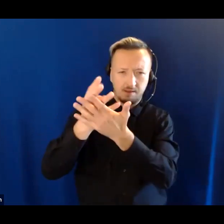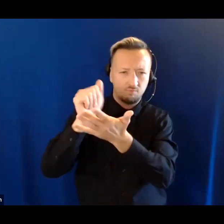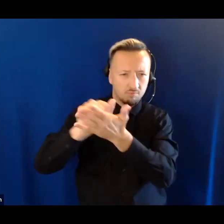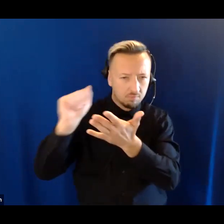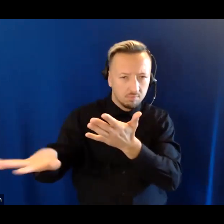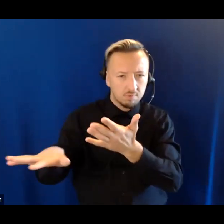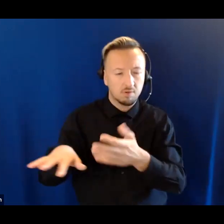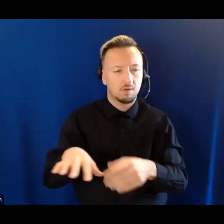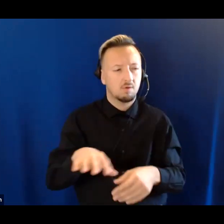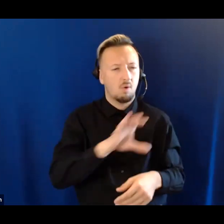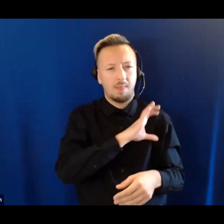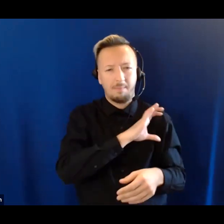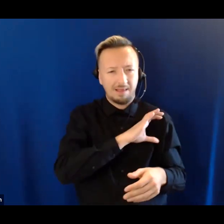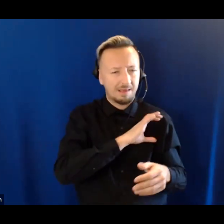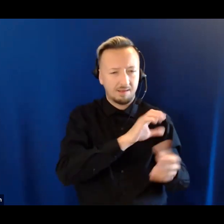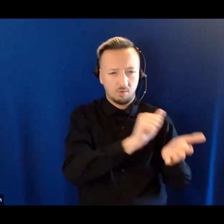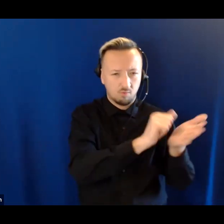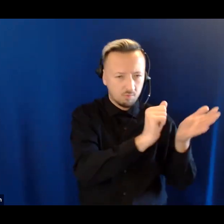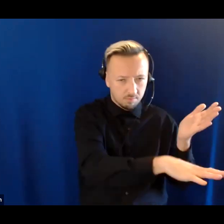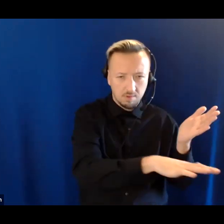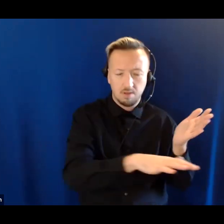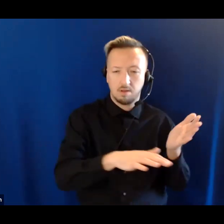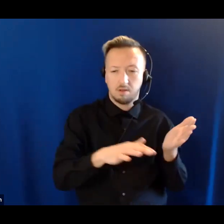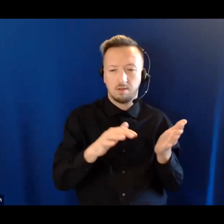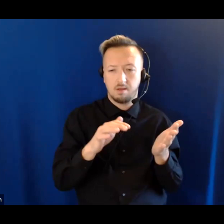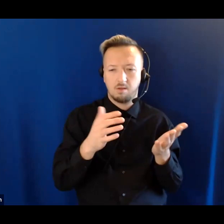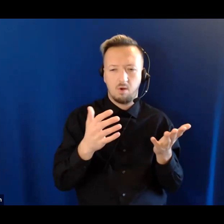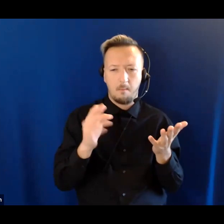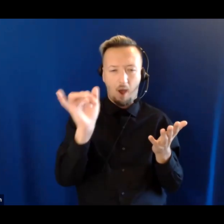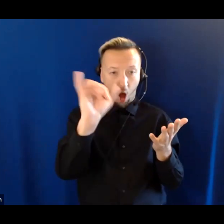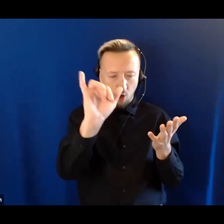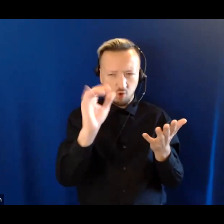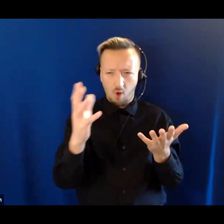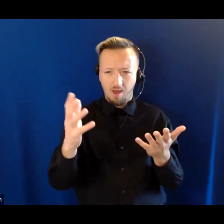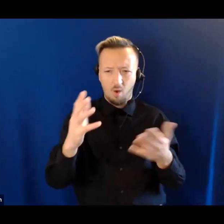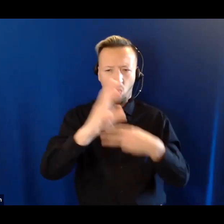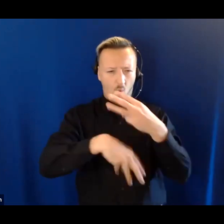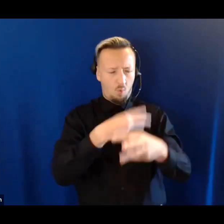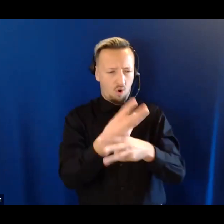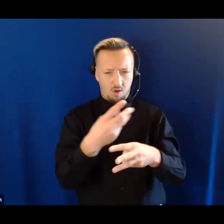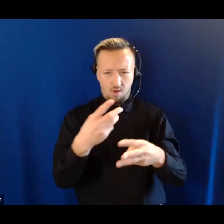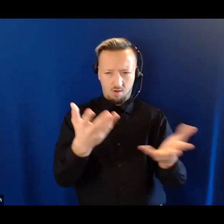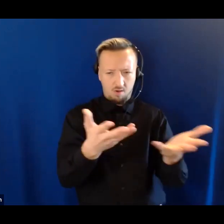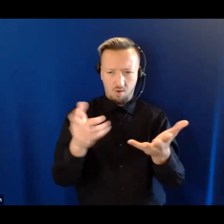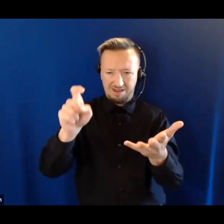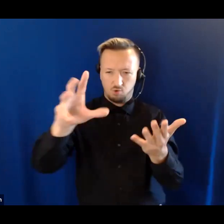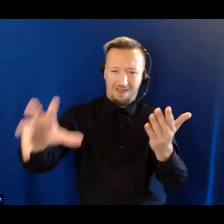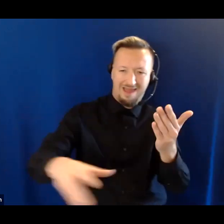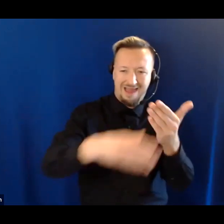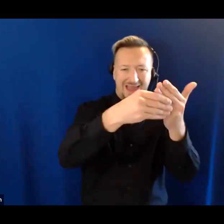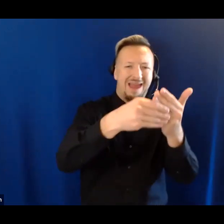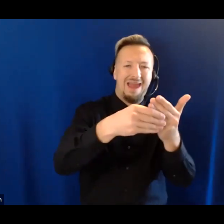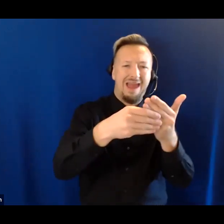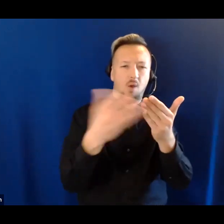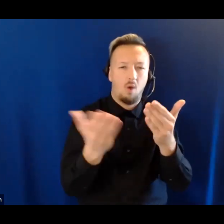rendering police obsolete, but thinking about what we need to build into the world in order for that thing to actually happen, right? So abolition